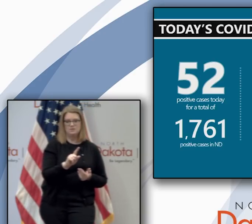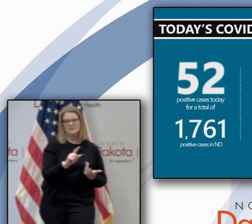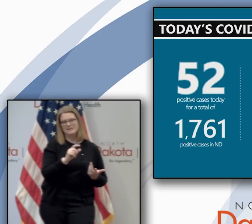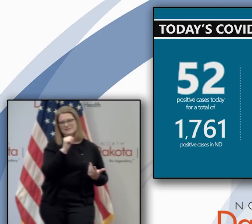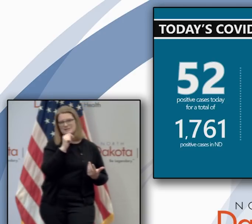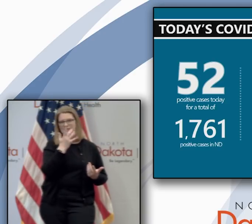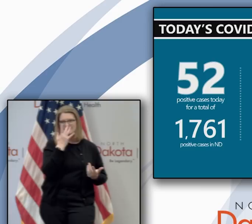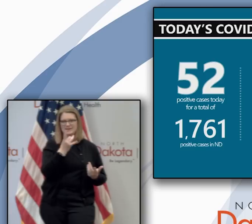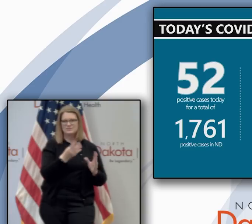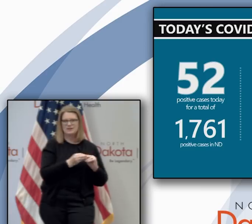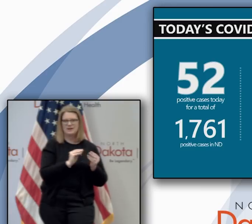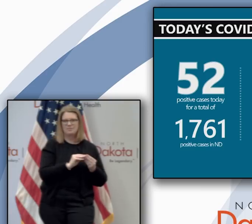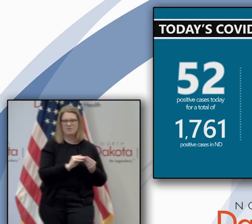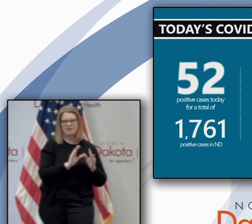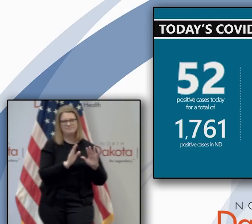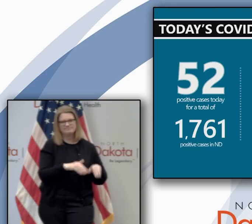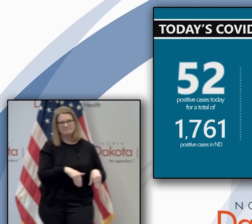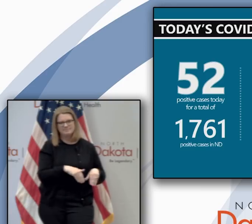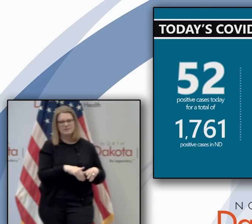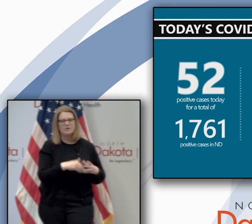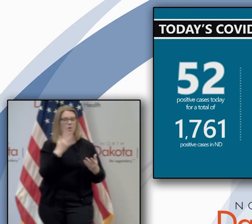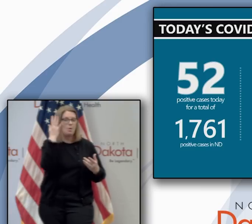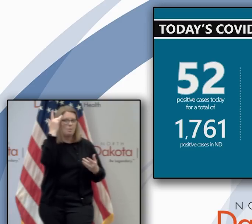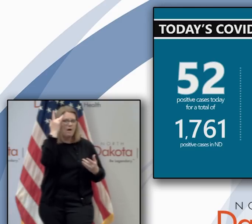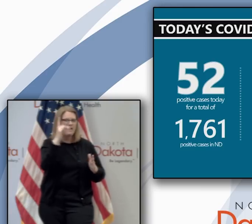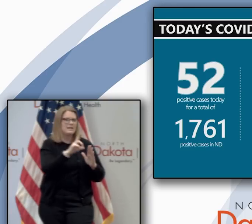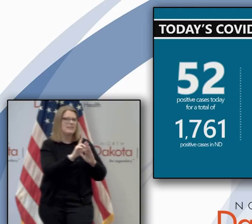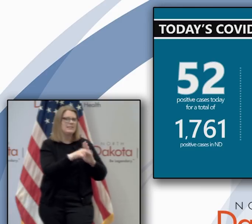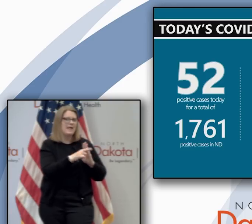interesting number to me because, as we'll see later,